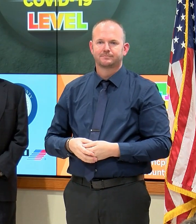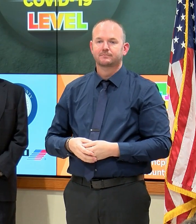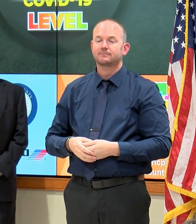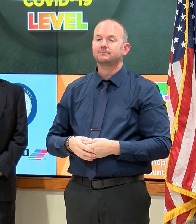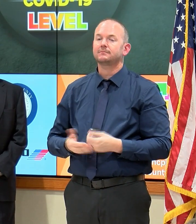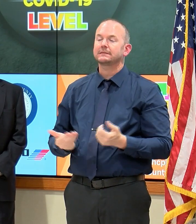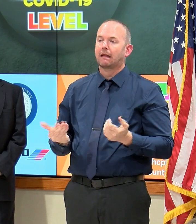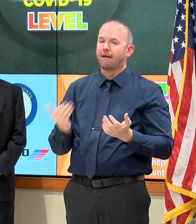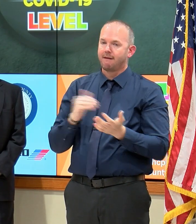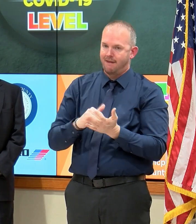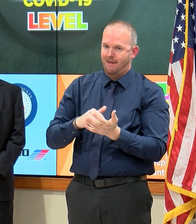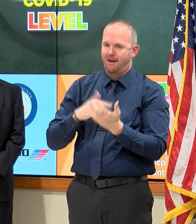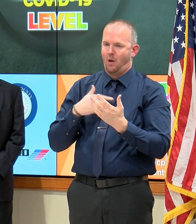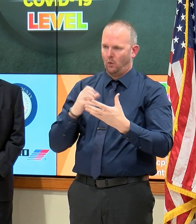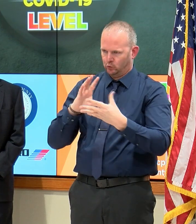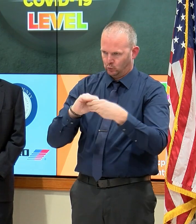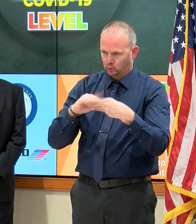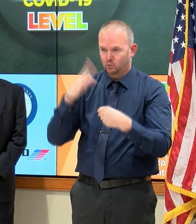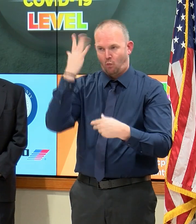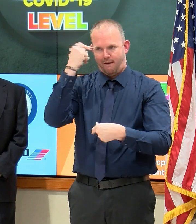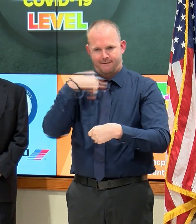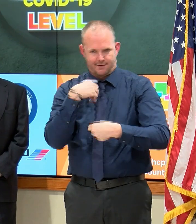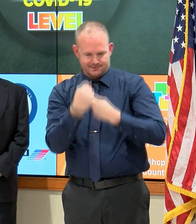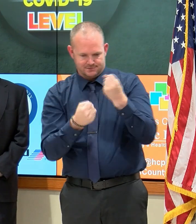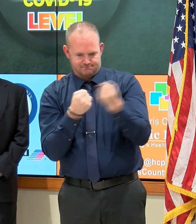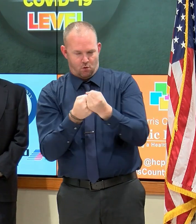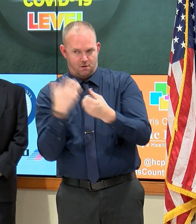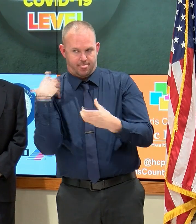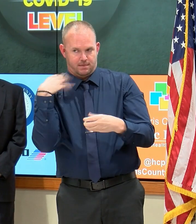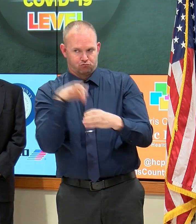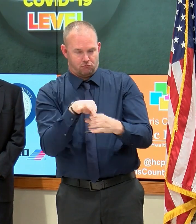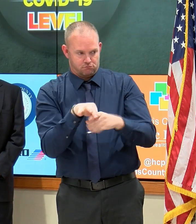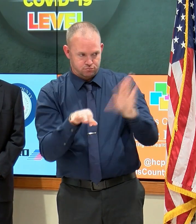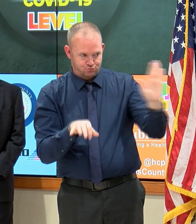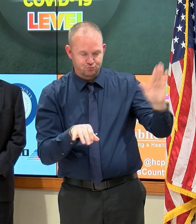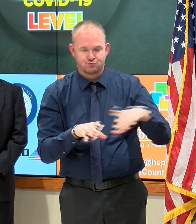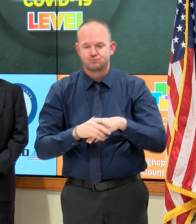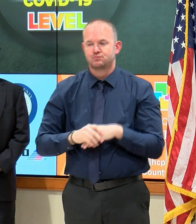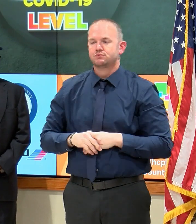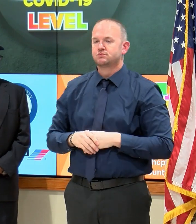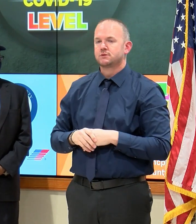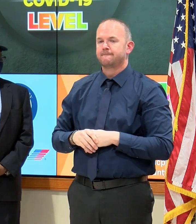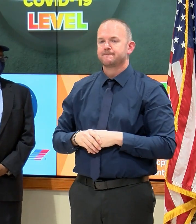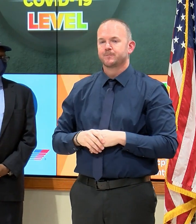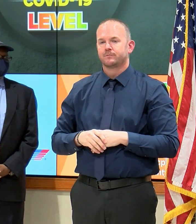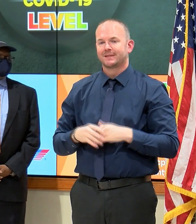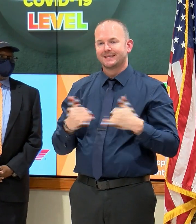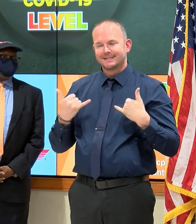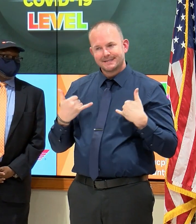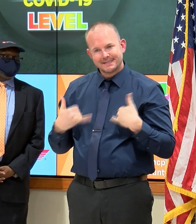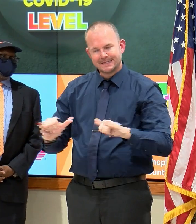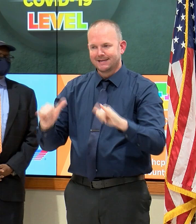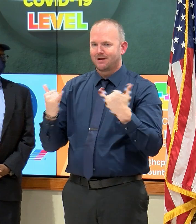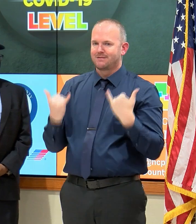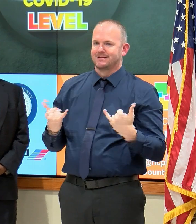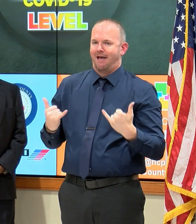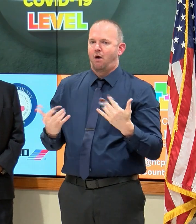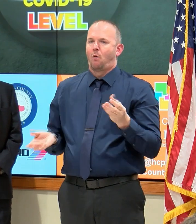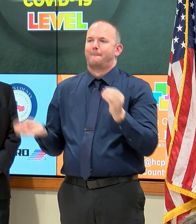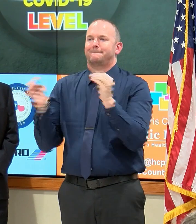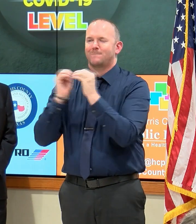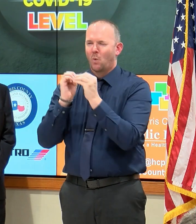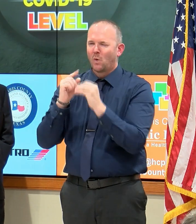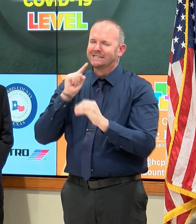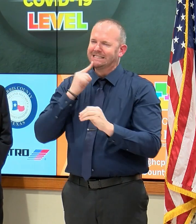Judge Hidalgo and the county is to say it remains even now more important for people